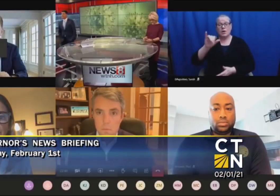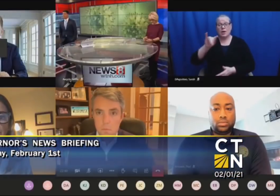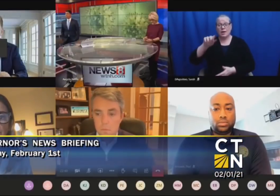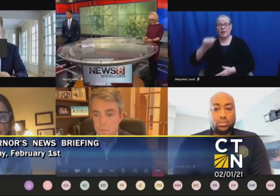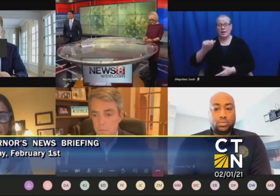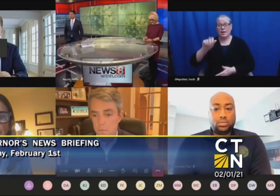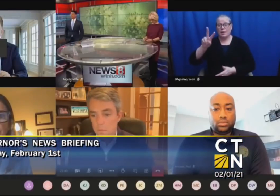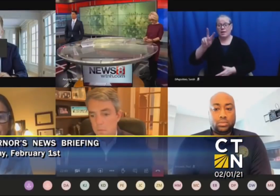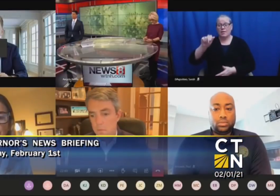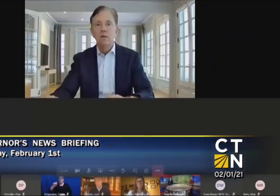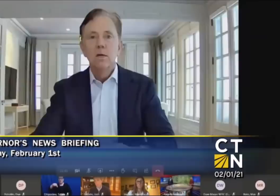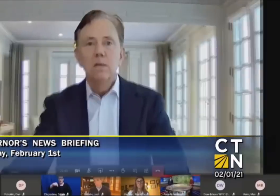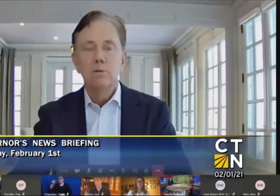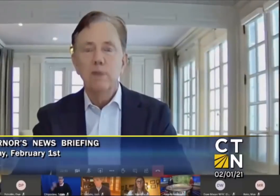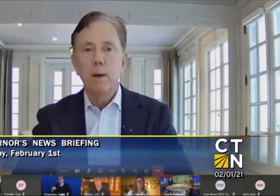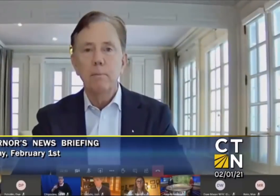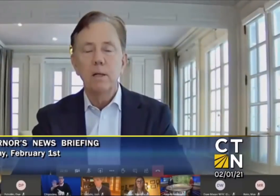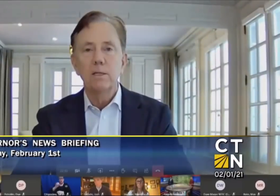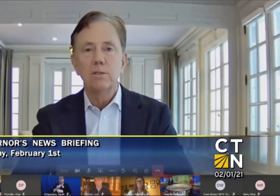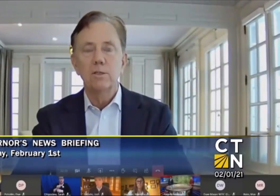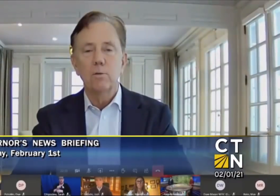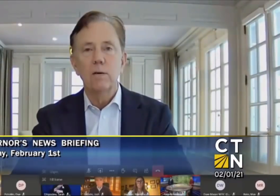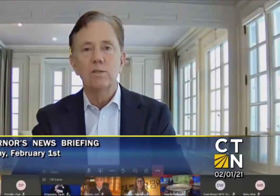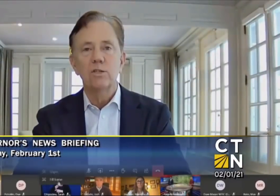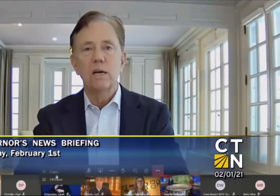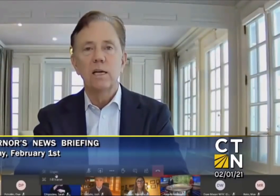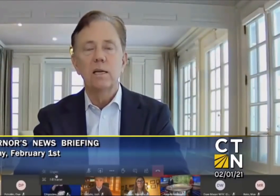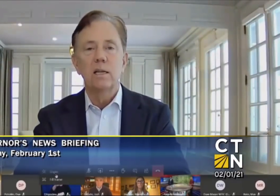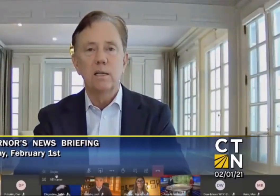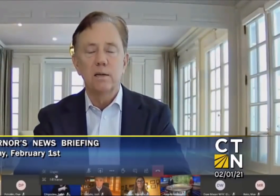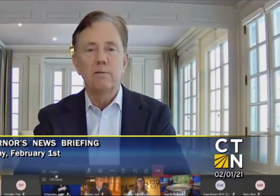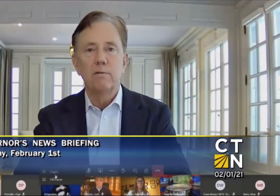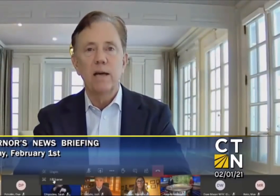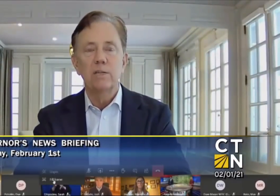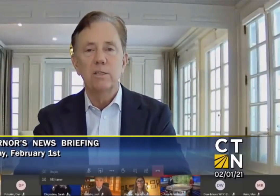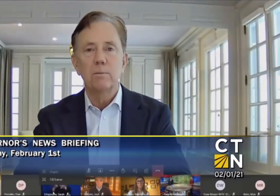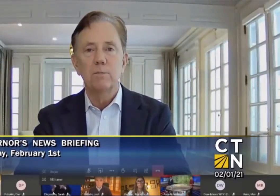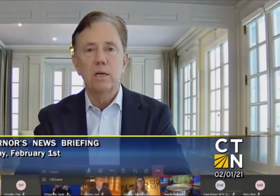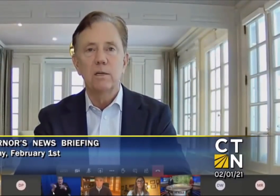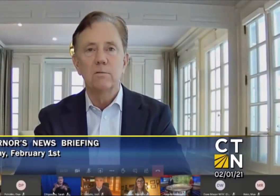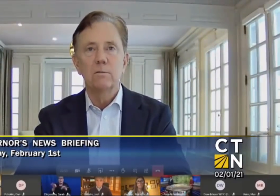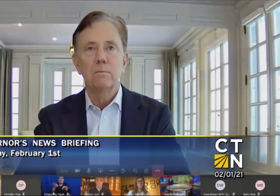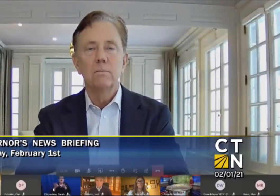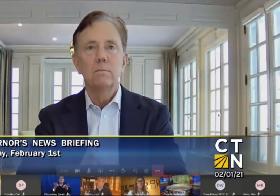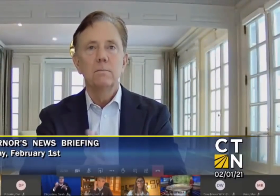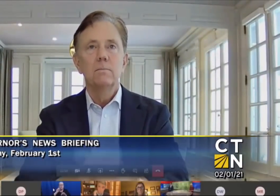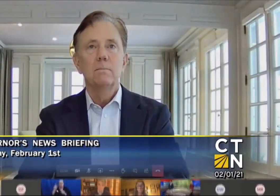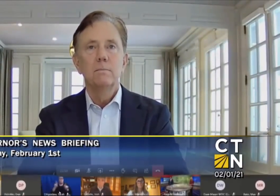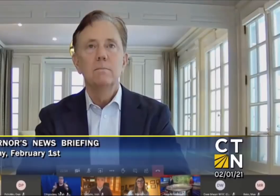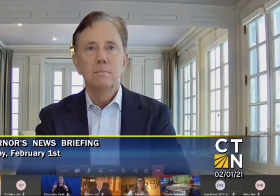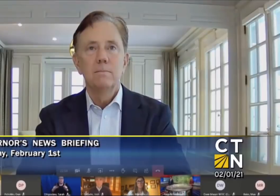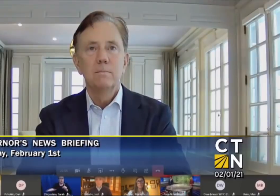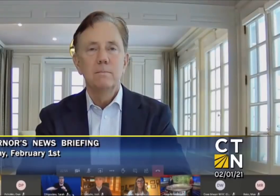of vaccinations to different populations around this state and the different vaccines themselves.